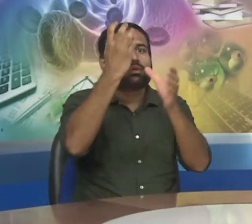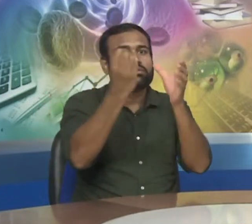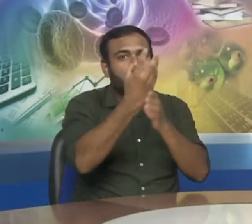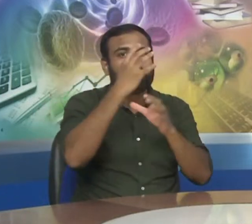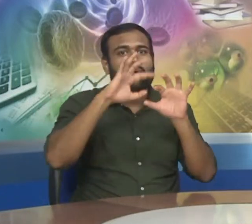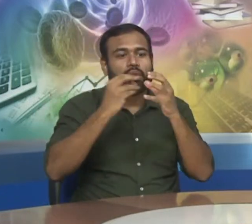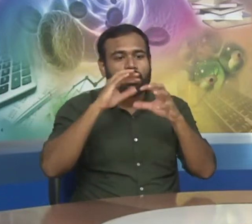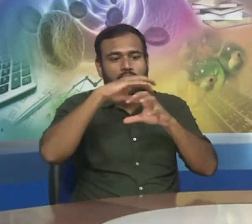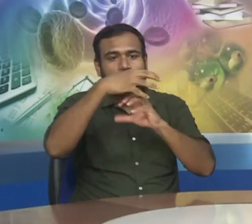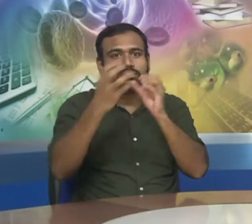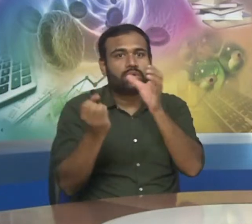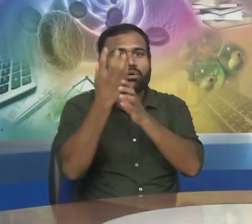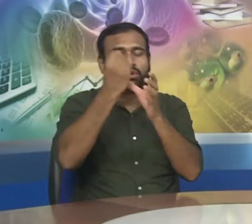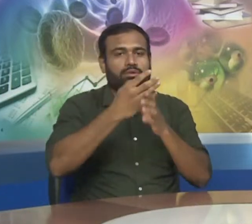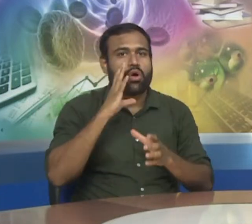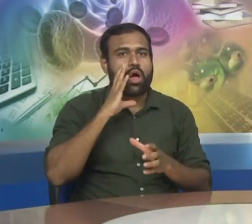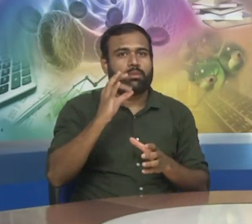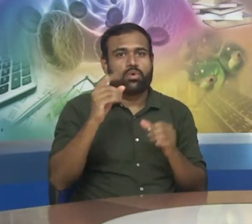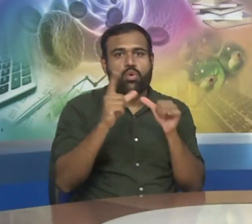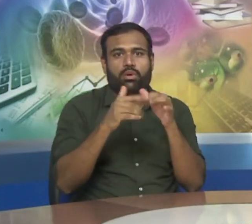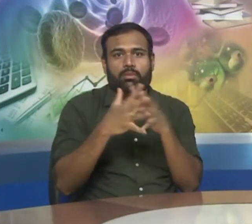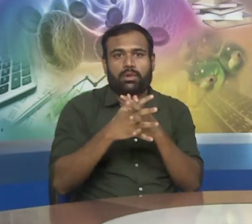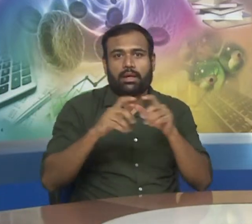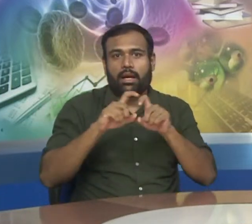high courts also exercise this power.